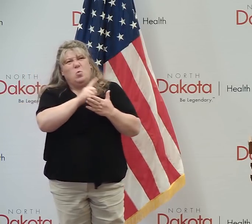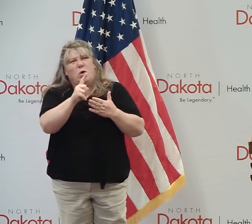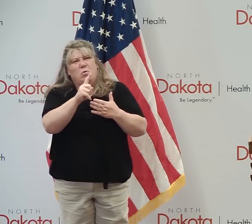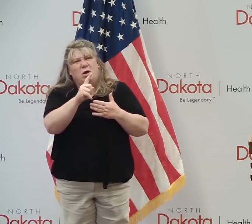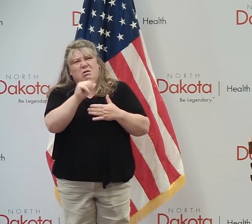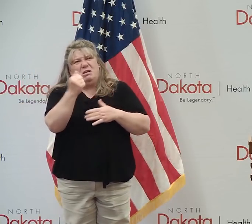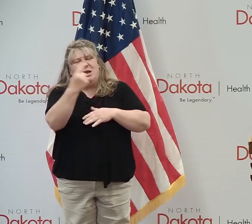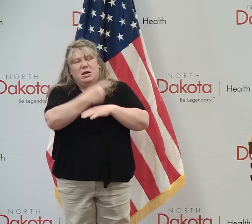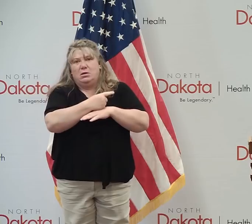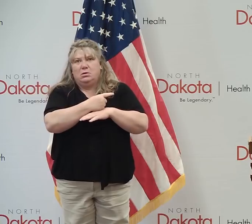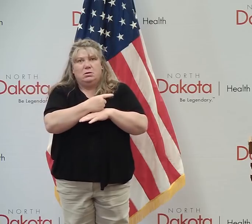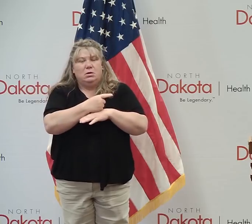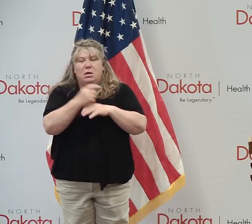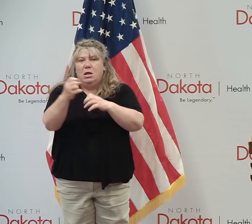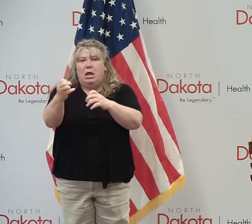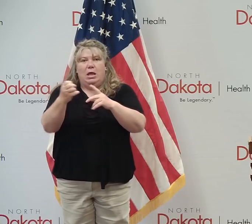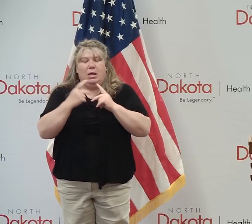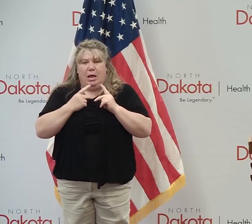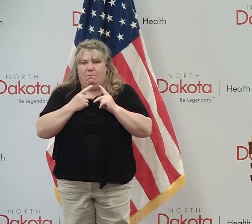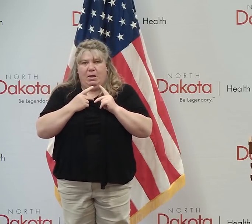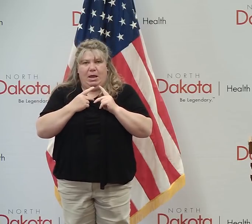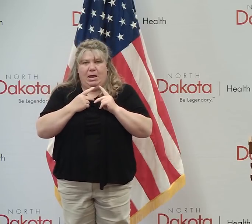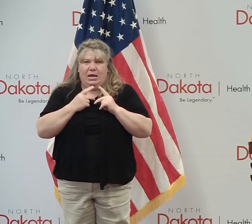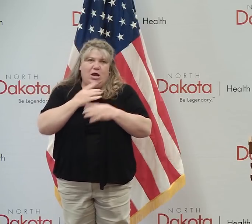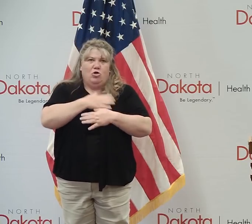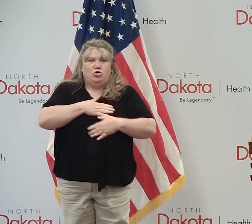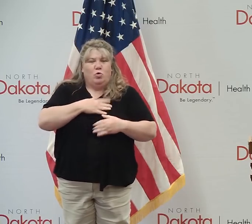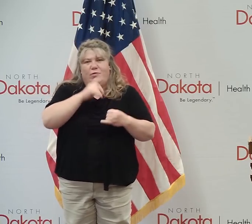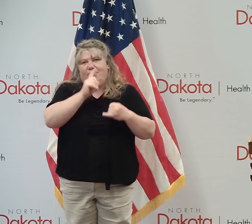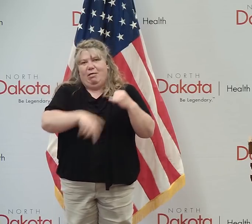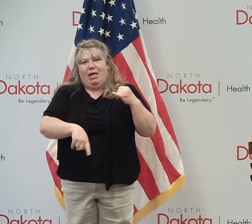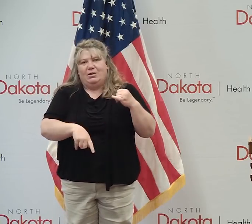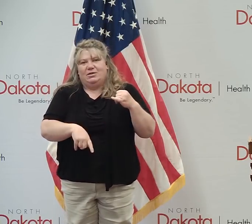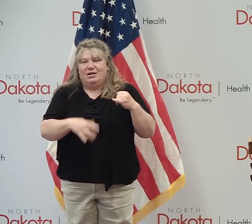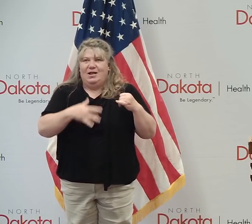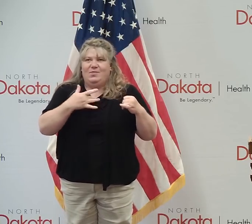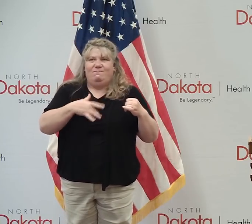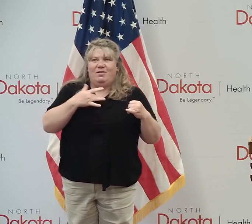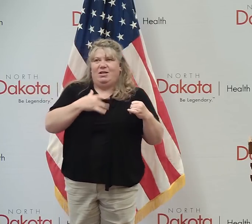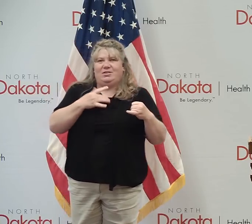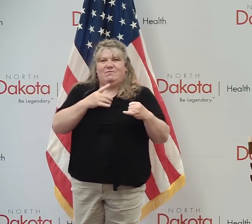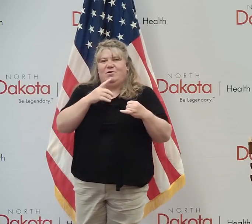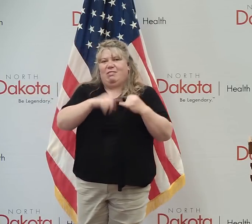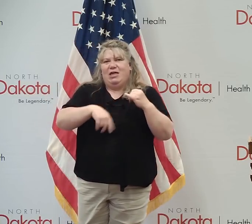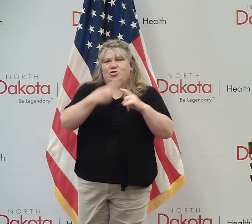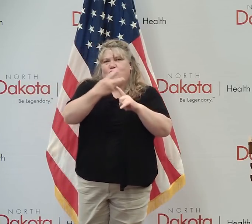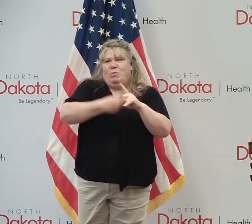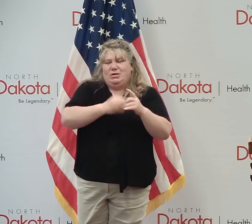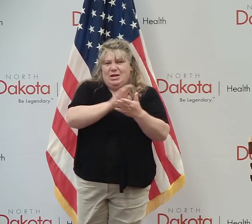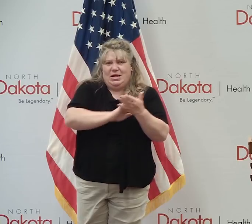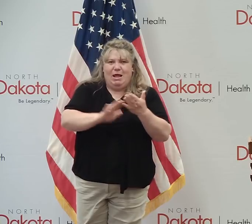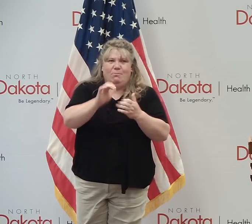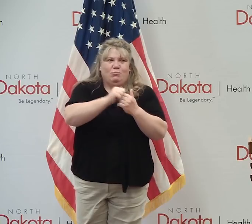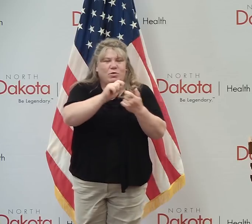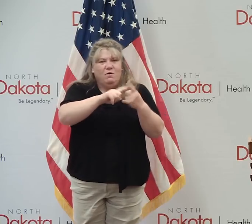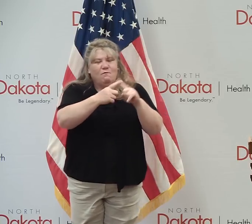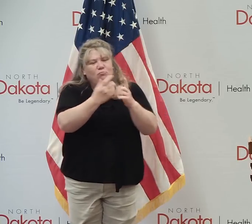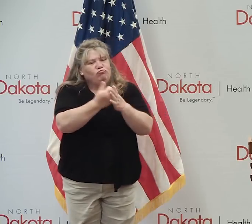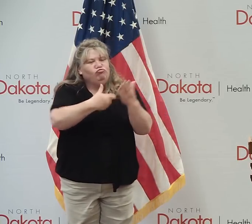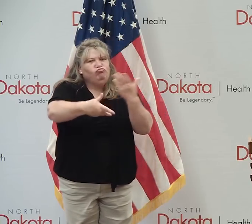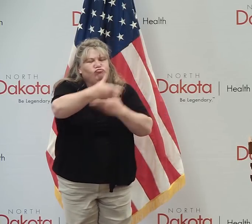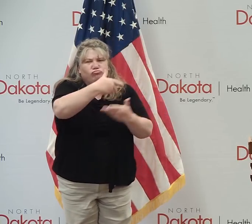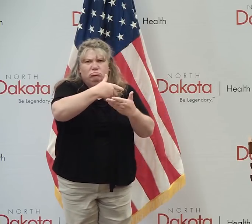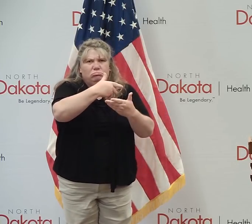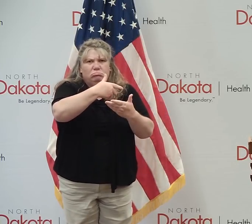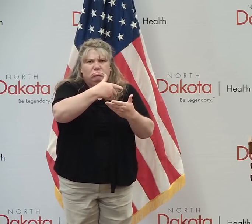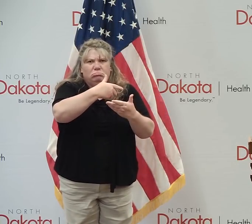coming back to finish up and enjoy that final, the feelings of the final months on campus with your friends, only